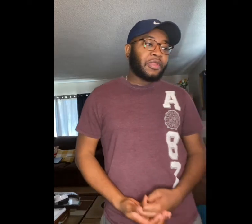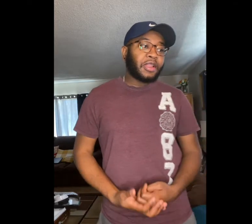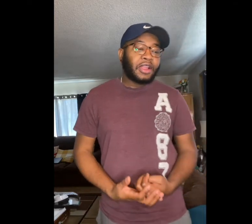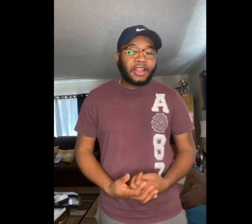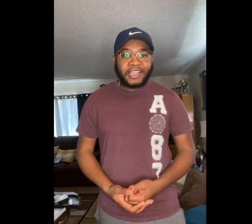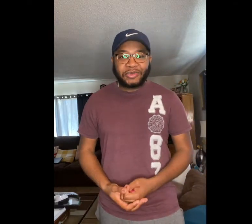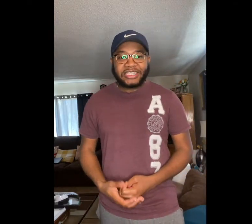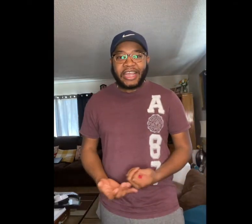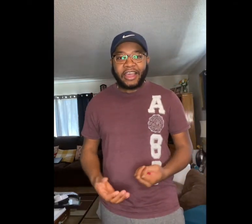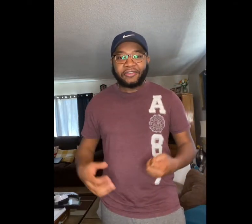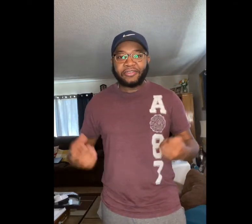Next word is have.